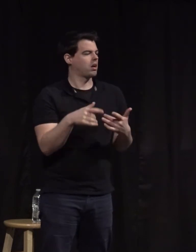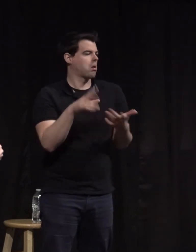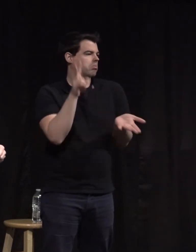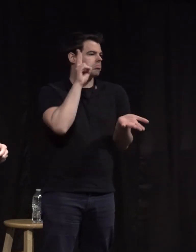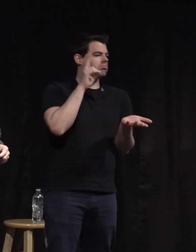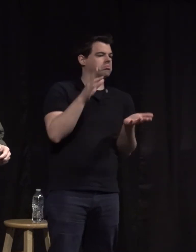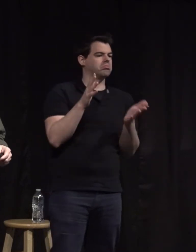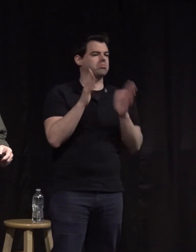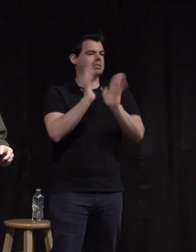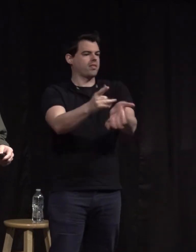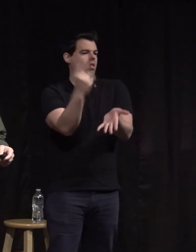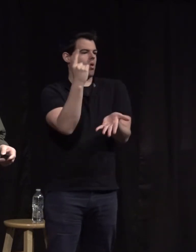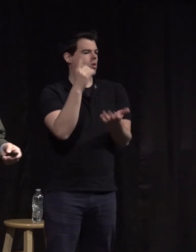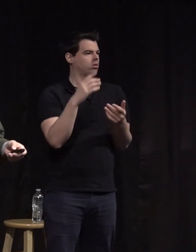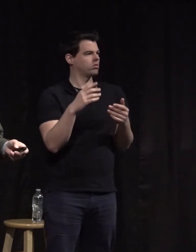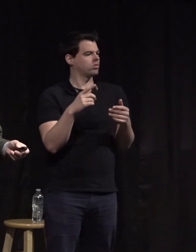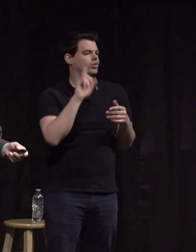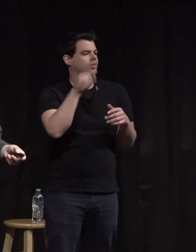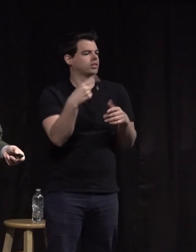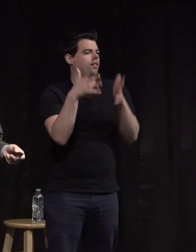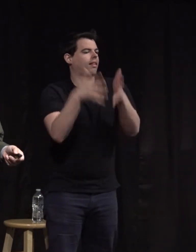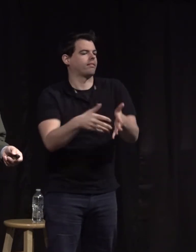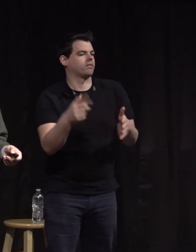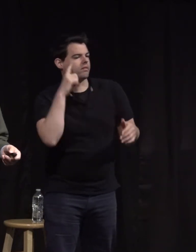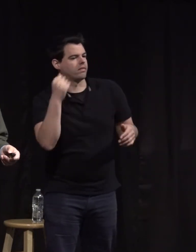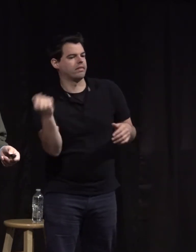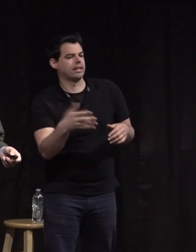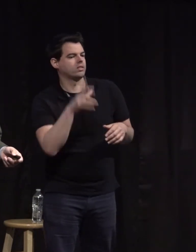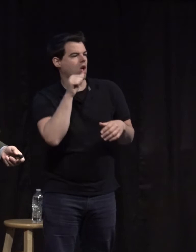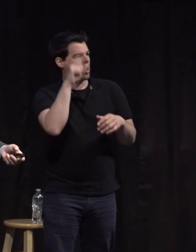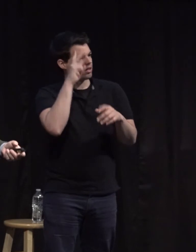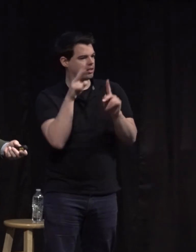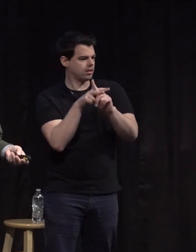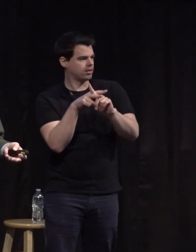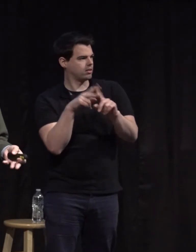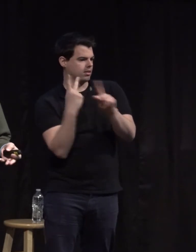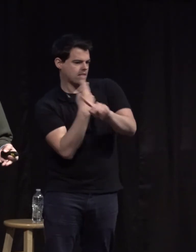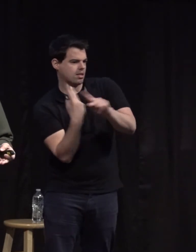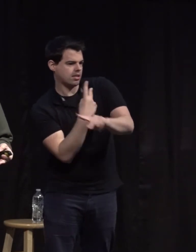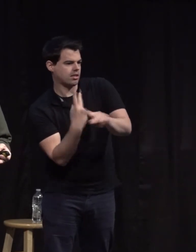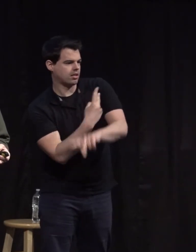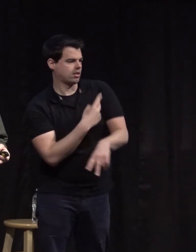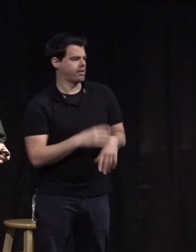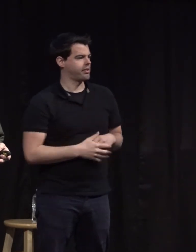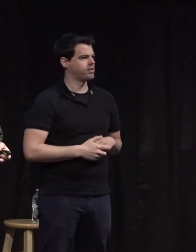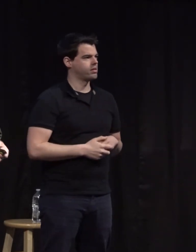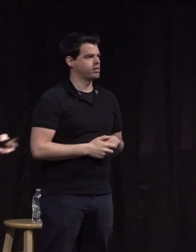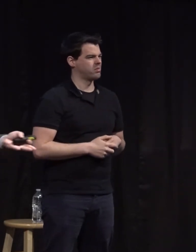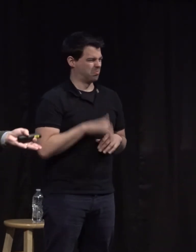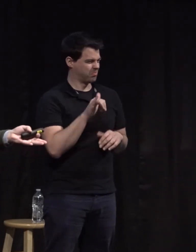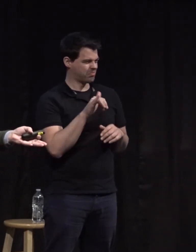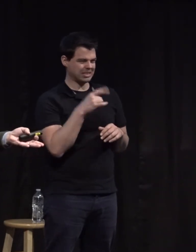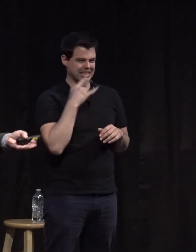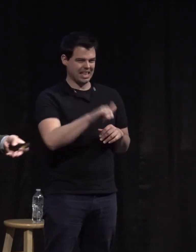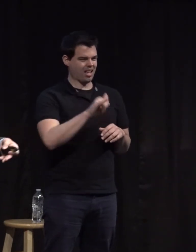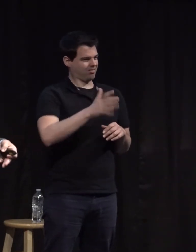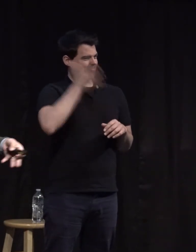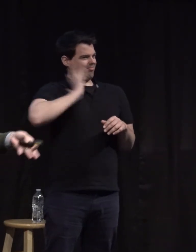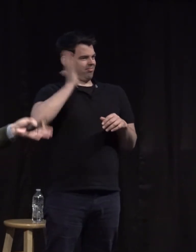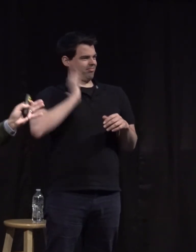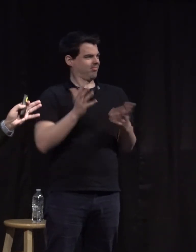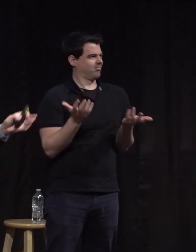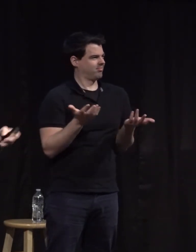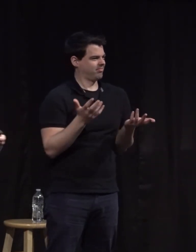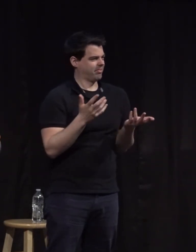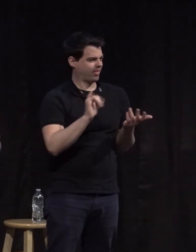This can't stay like this. And it isn't because people haven't been thinking about it. These are just images of